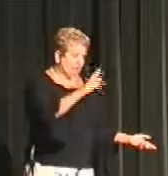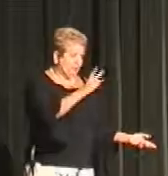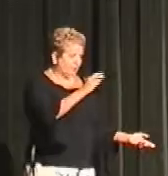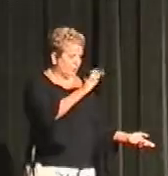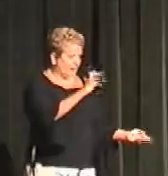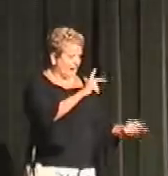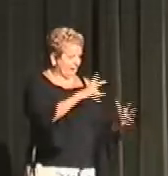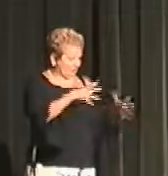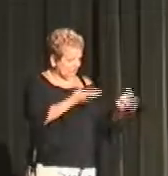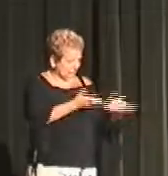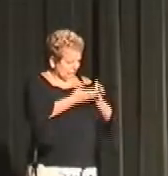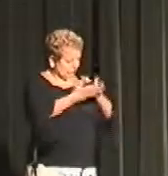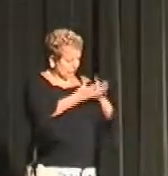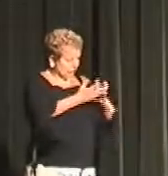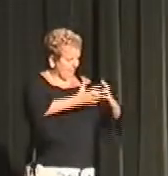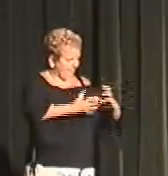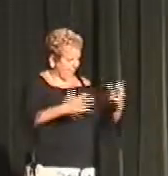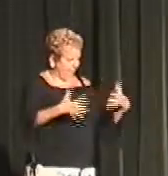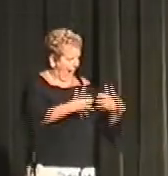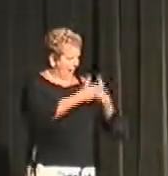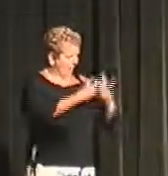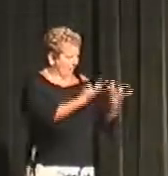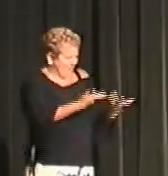I just, I felt really nostalgic about being here.